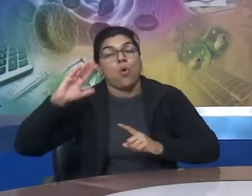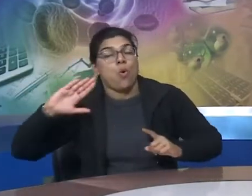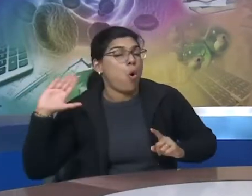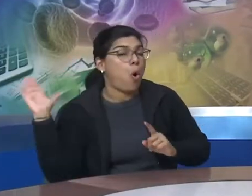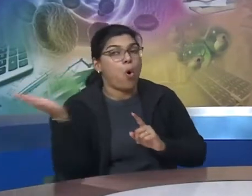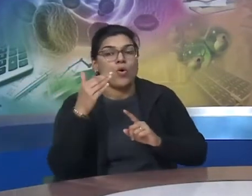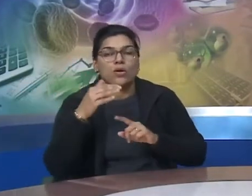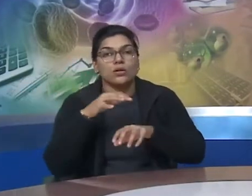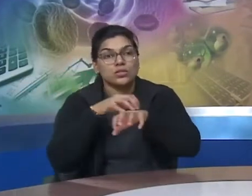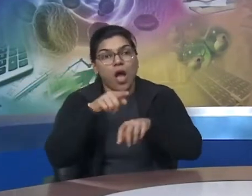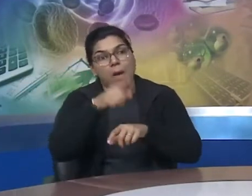about it.